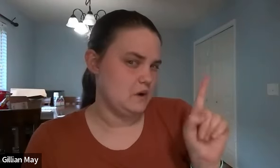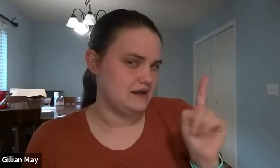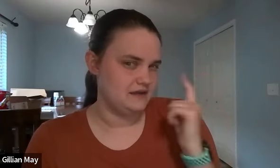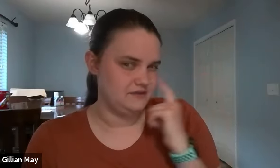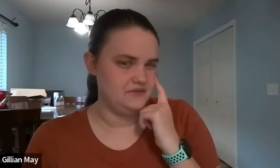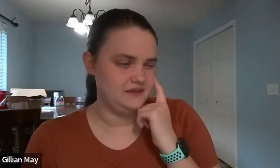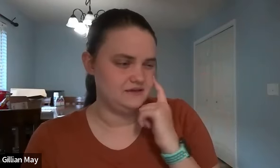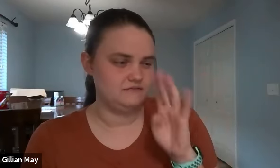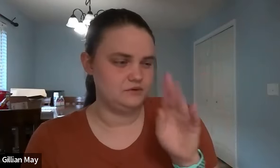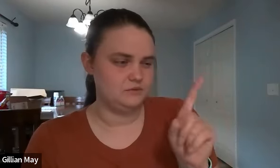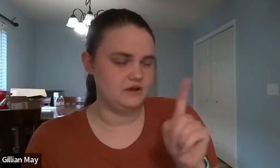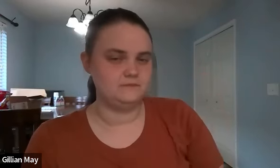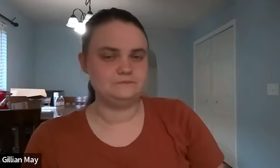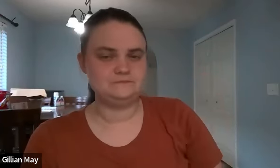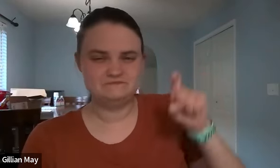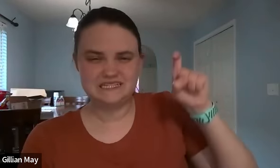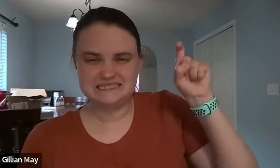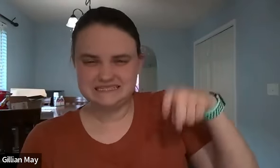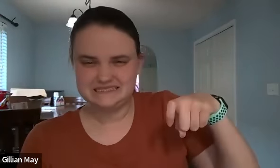41, I think. 41.